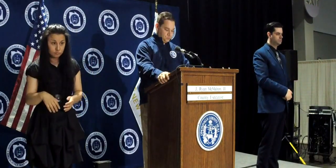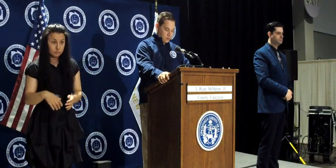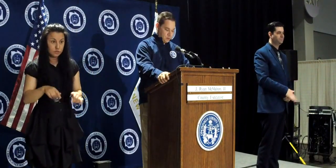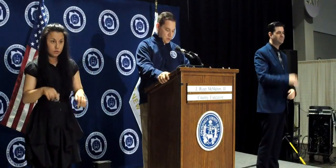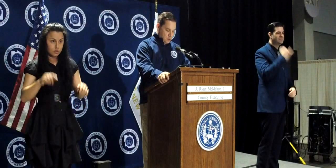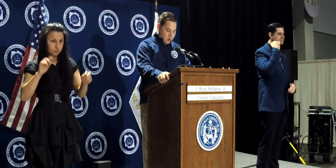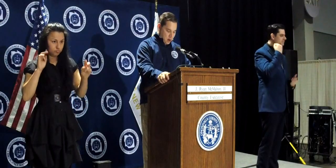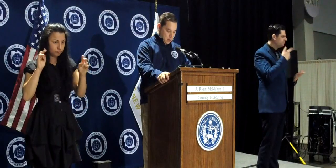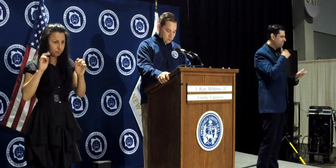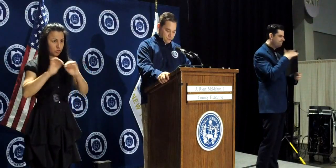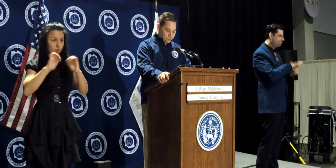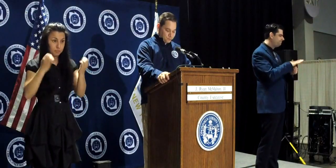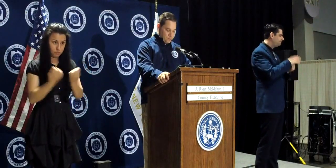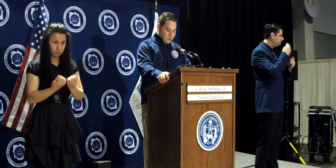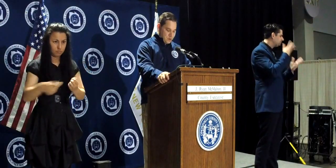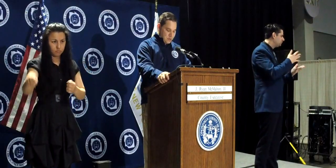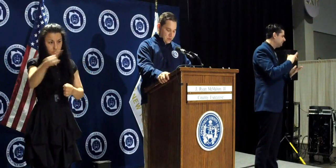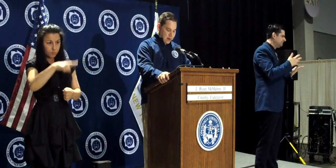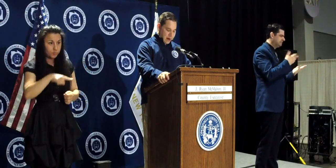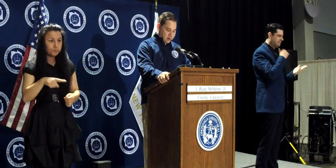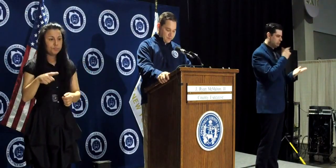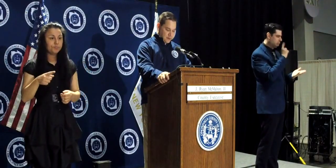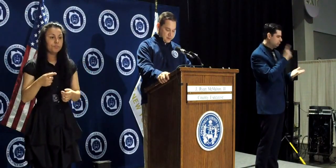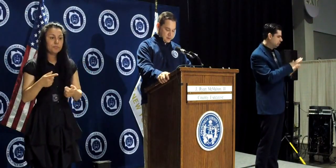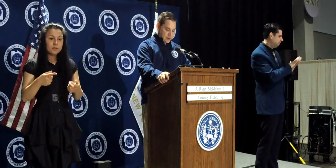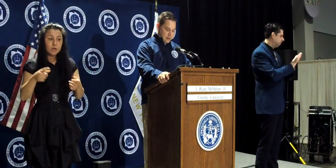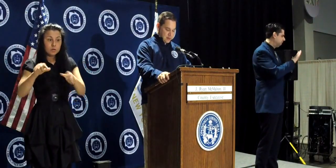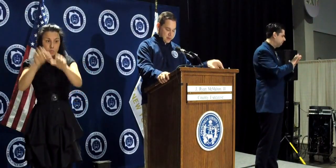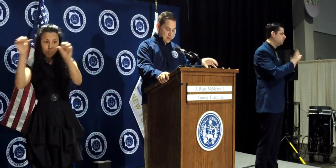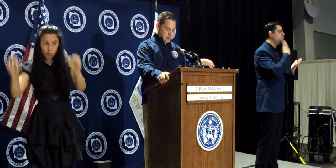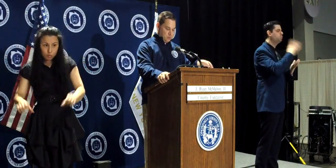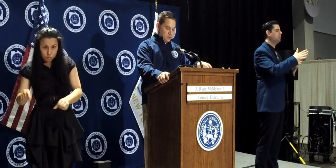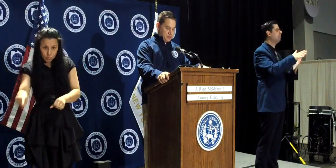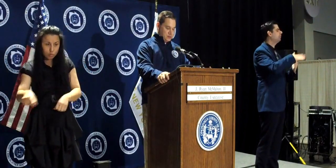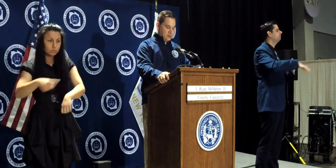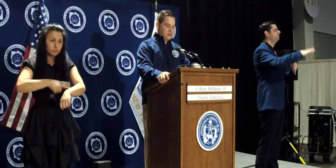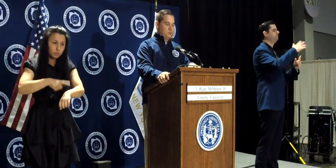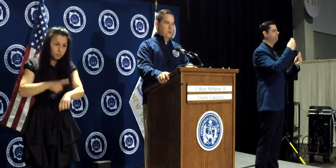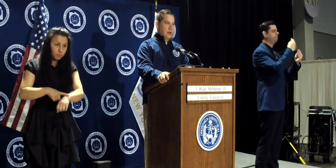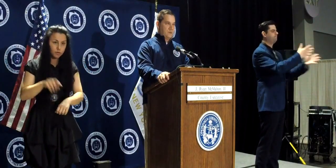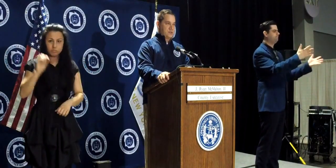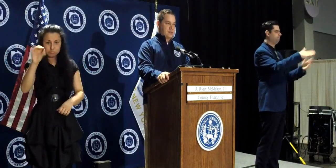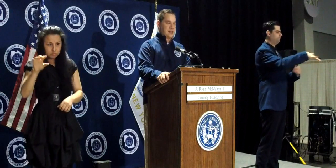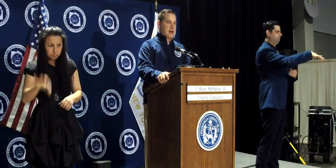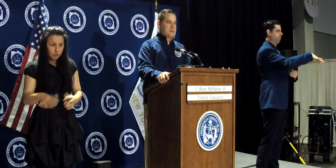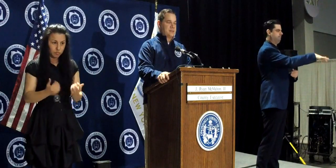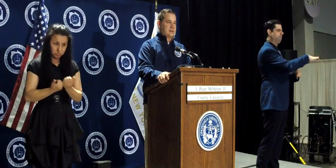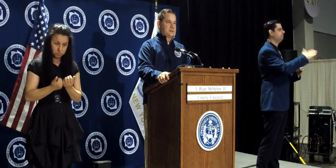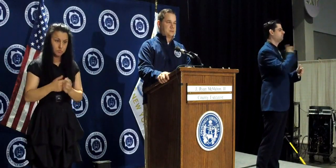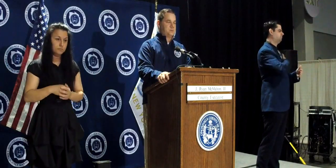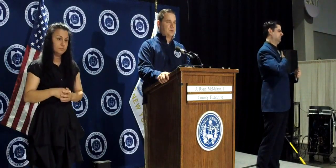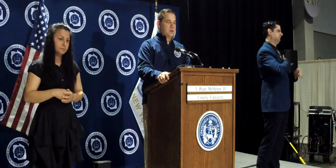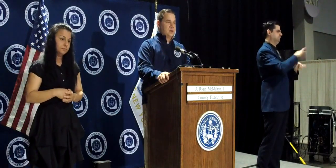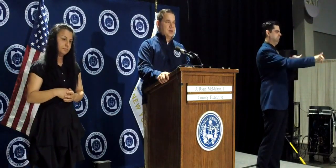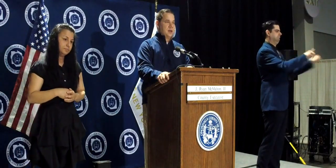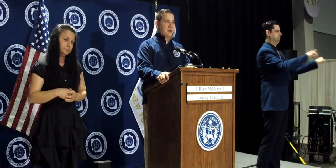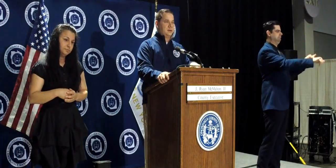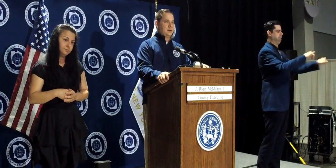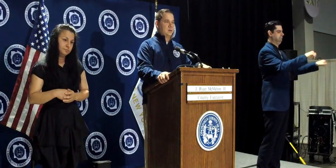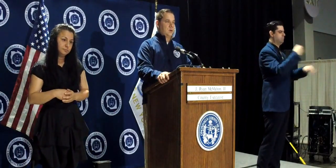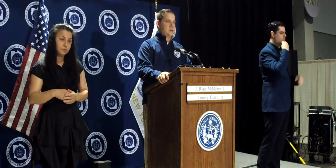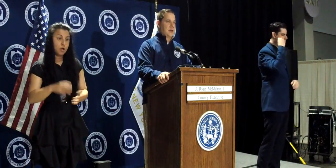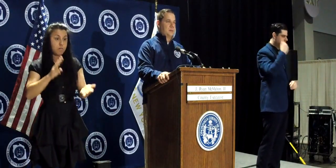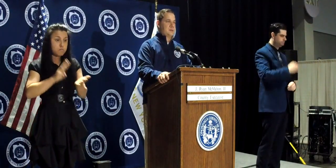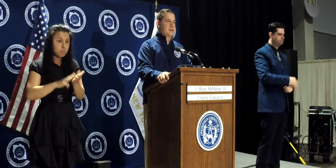works. Out of this, we still need to really emphasize common sense.